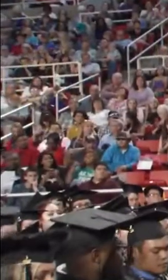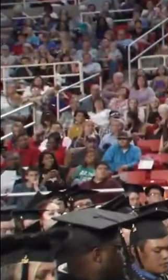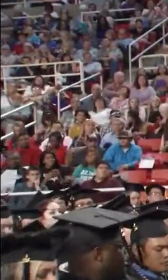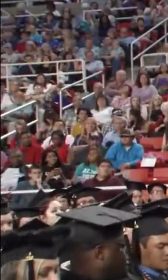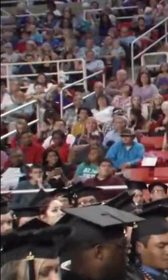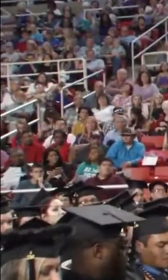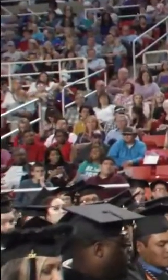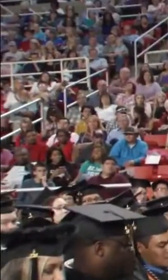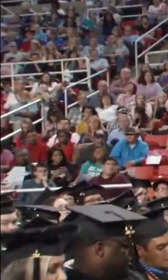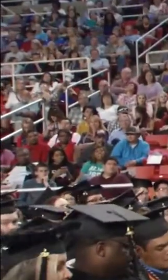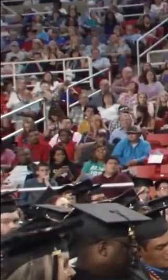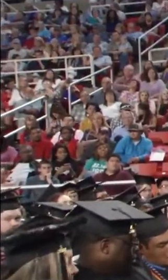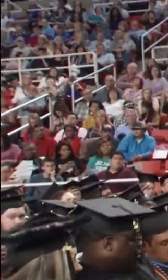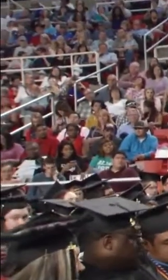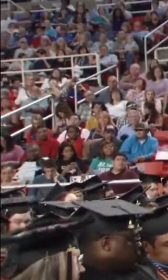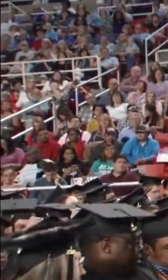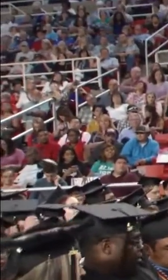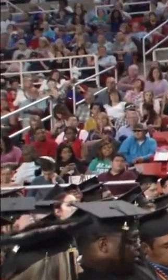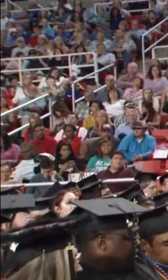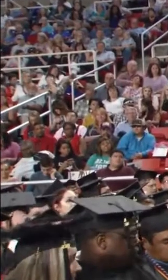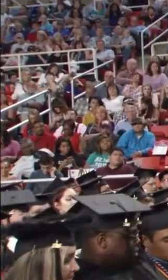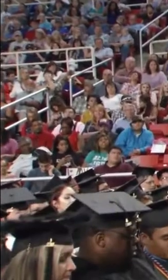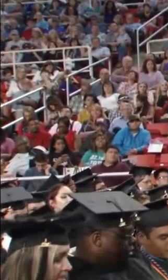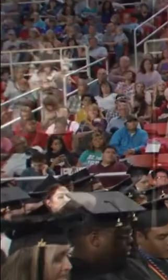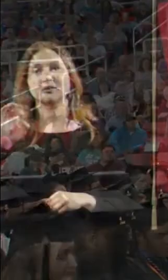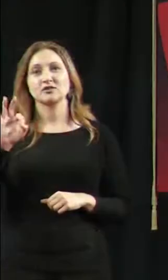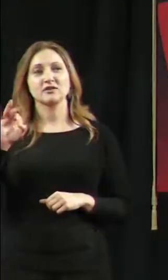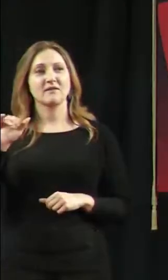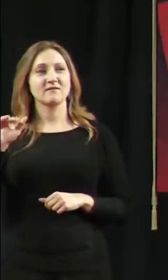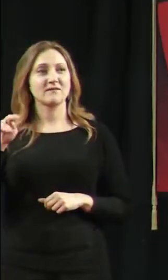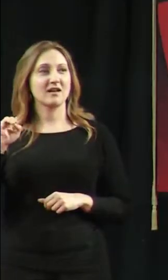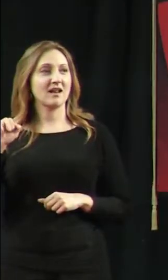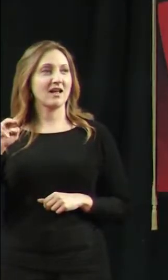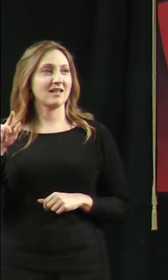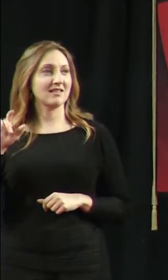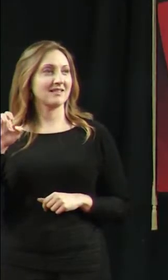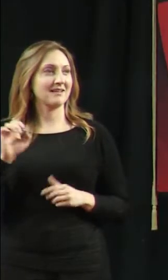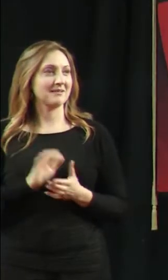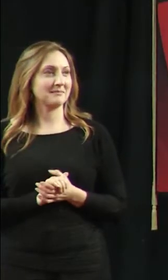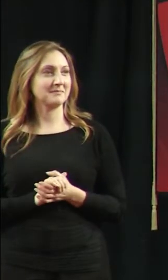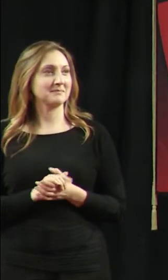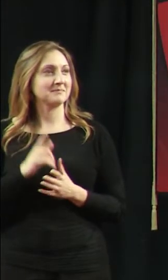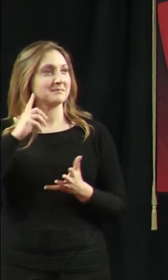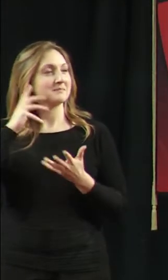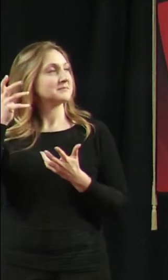The Department of Computer Science and Dr. Stefan Andre.